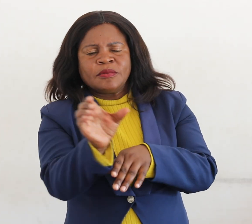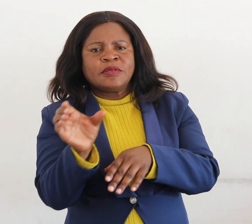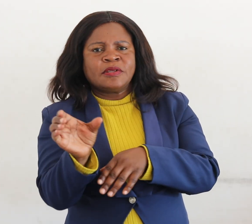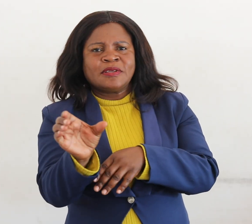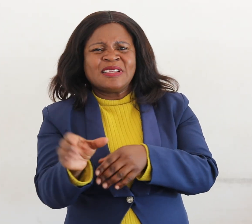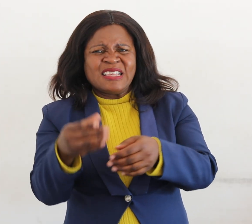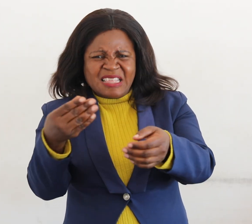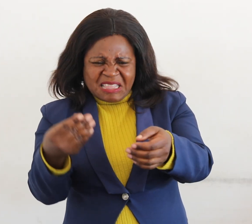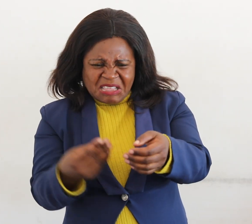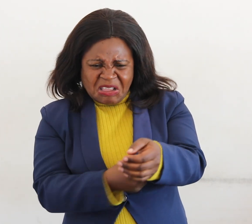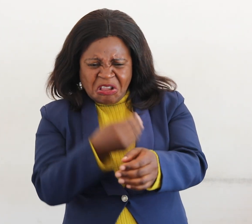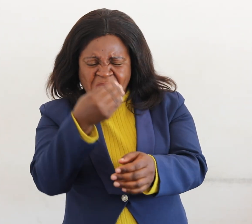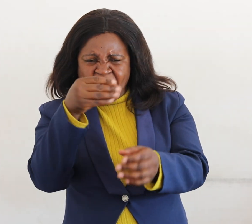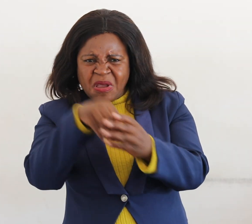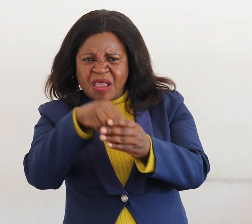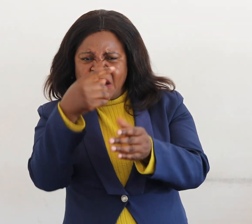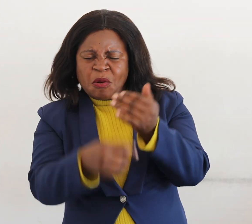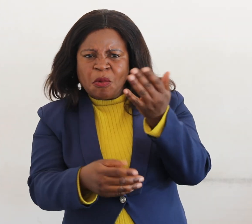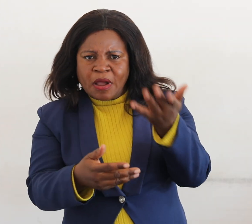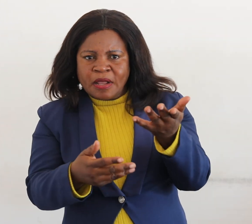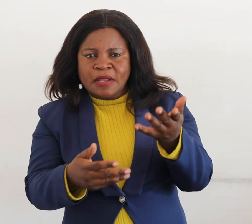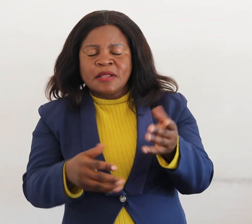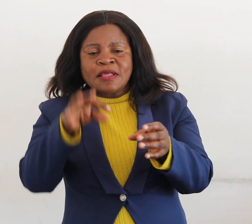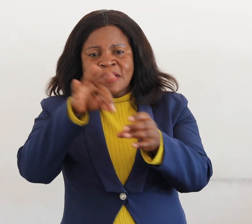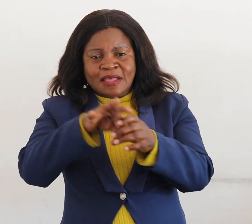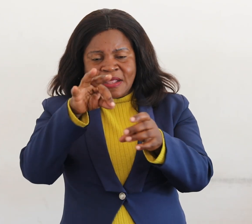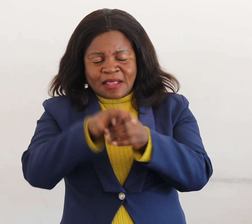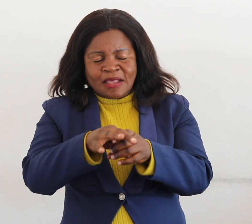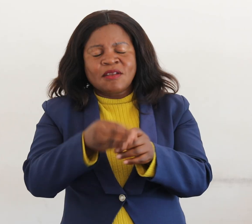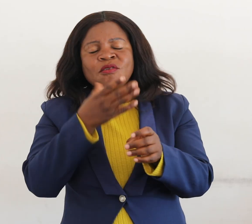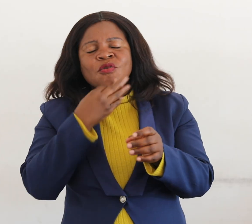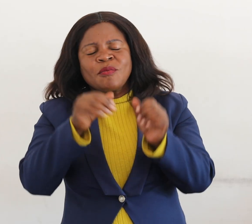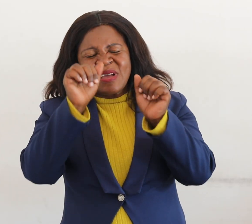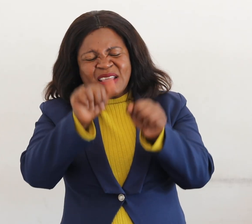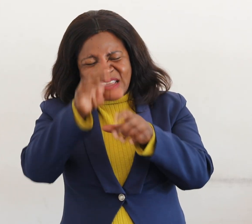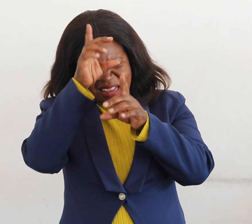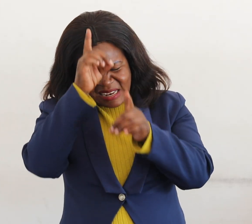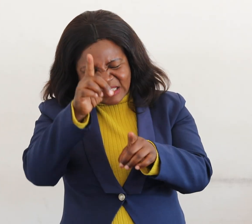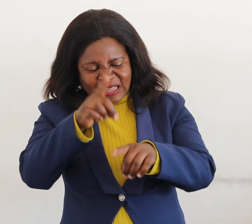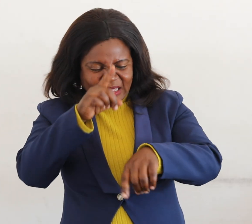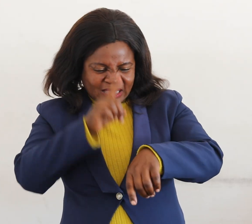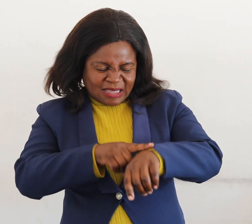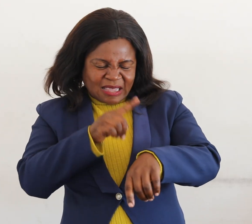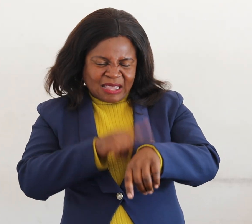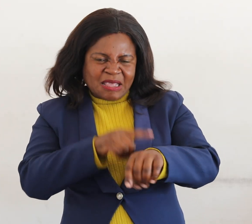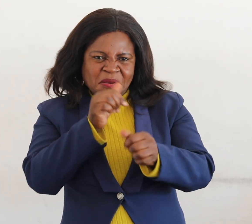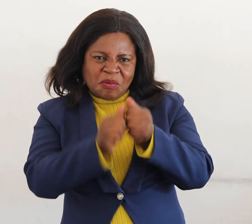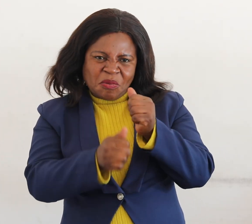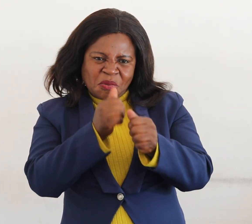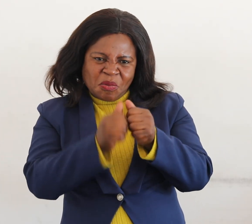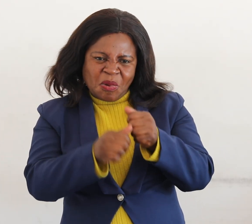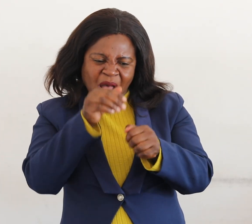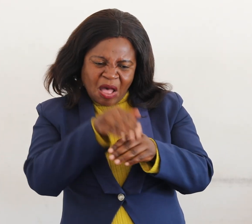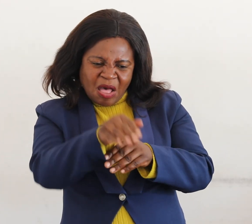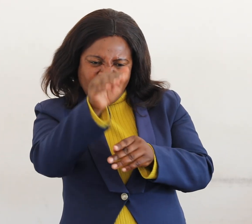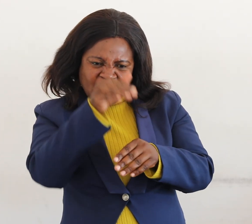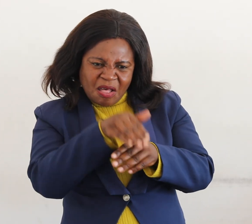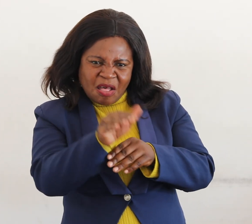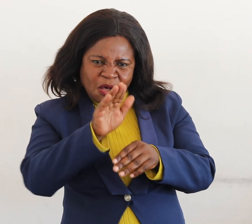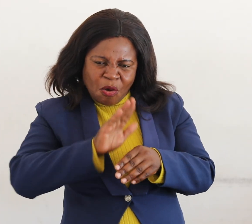that the Electoral Commission can decide the period during which the provisional register of voters